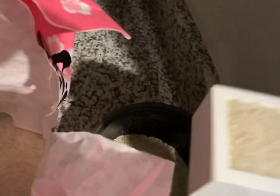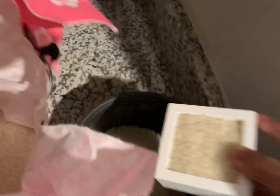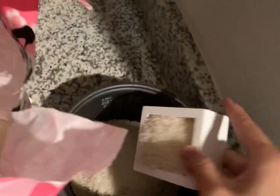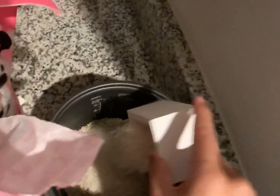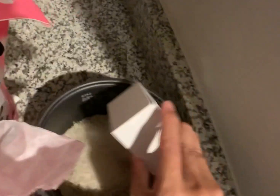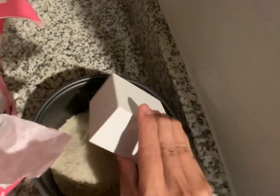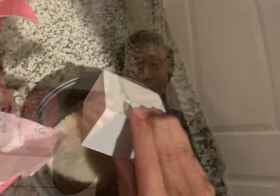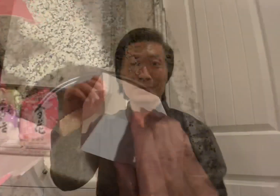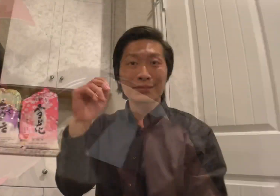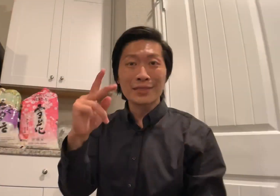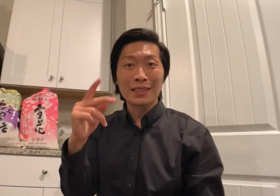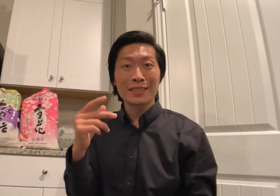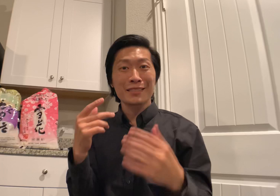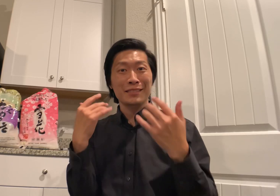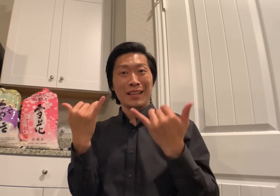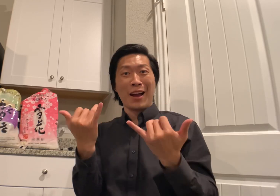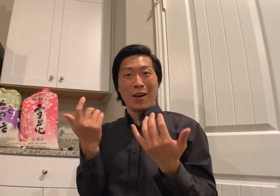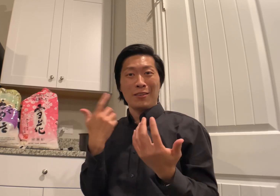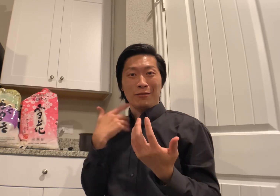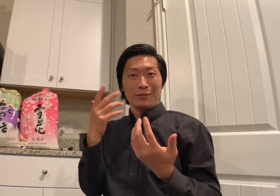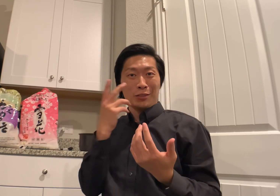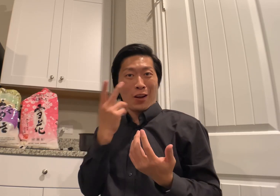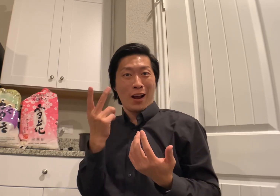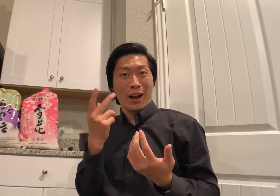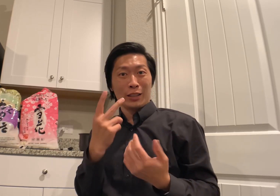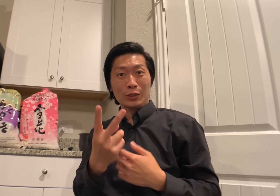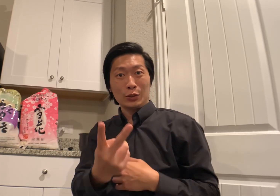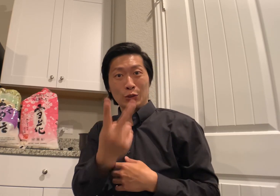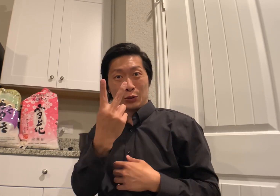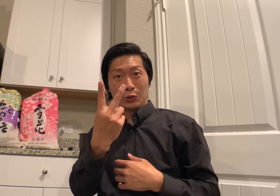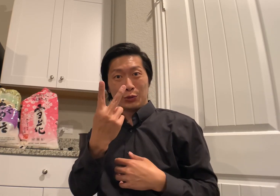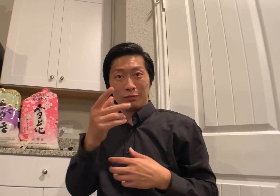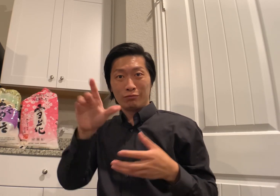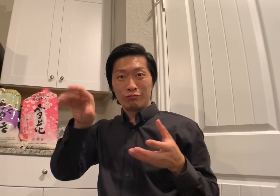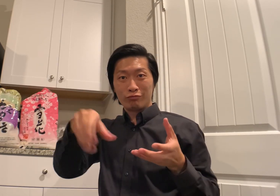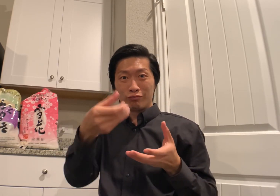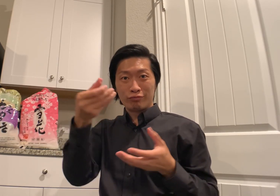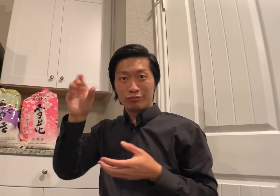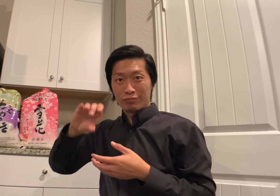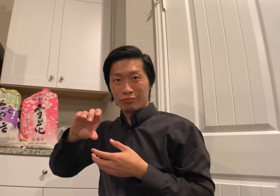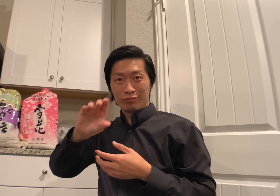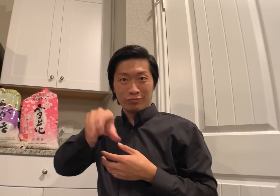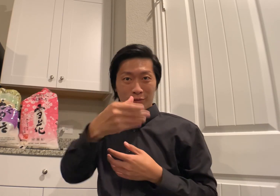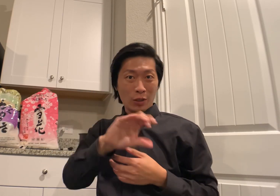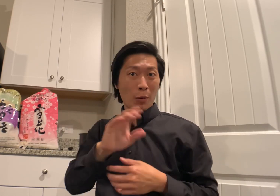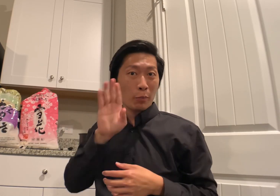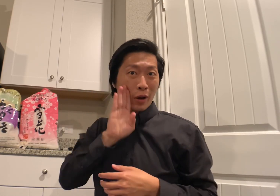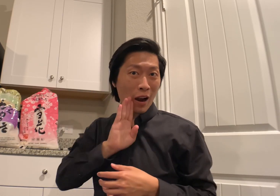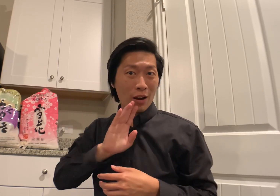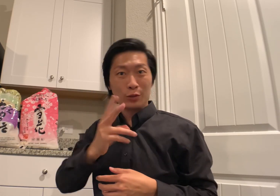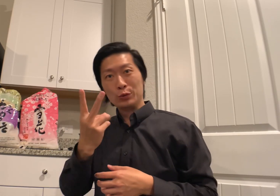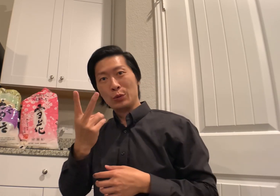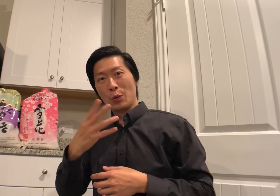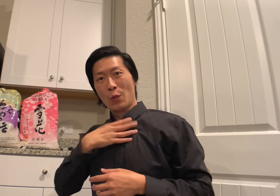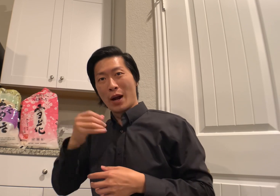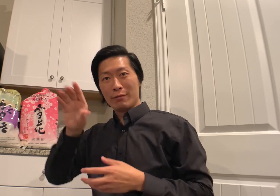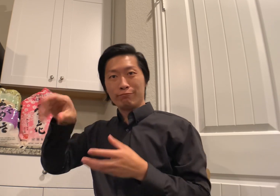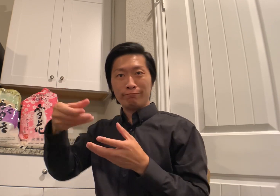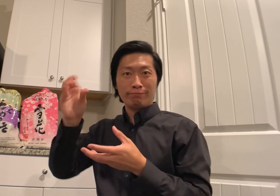1, 2, so a total of 4 rice cups. So as you saw, I used 2 cups